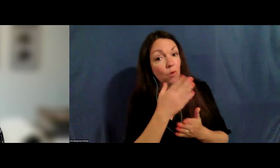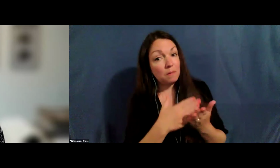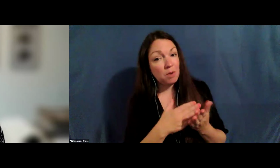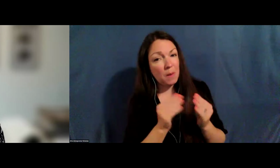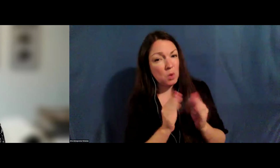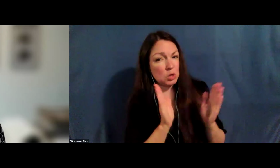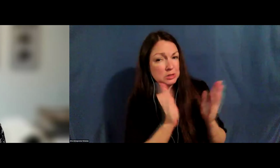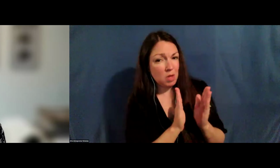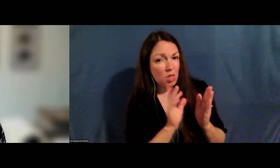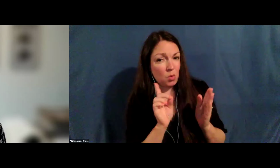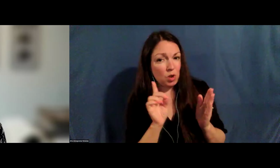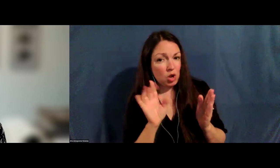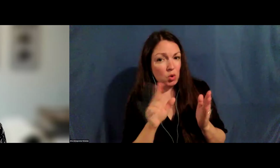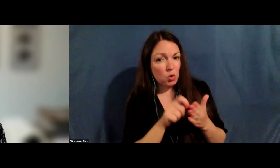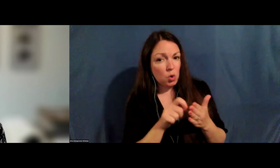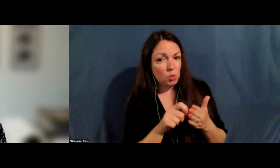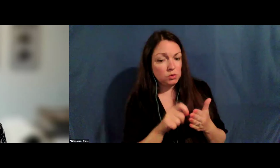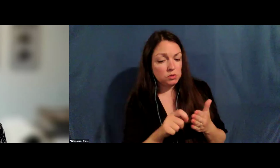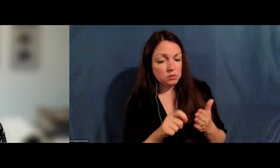where your notes are.